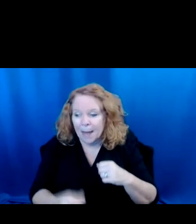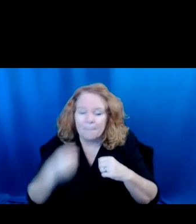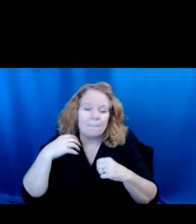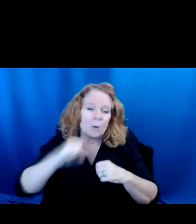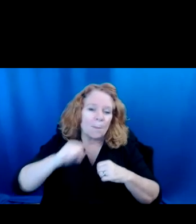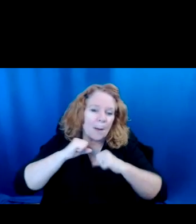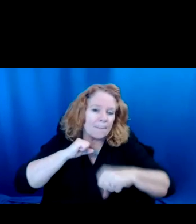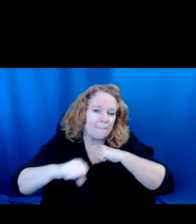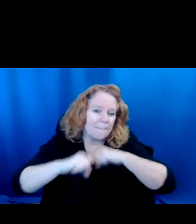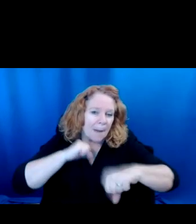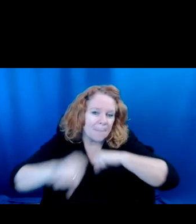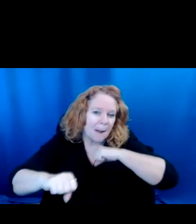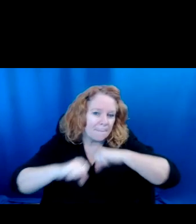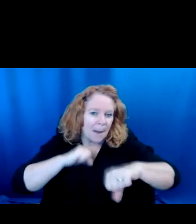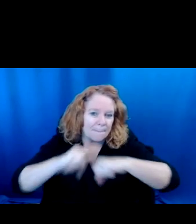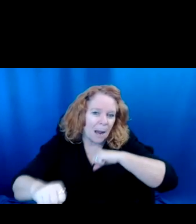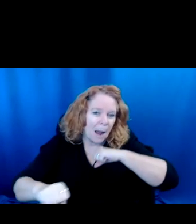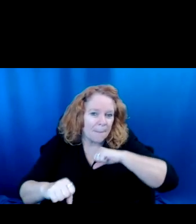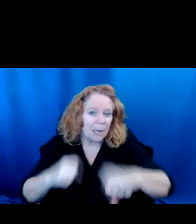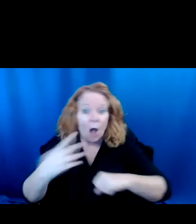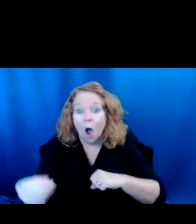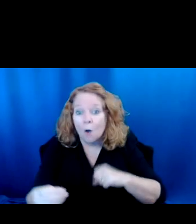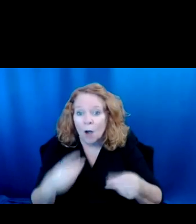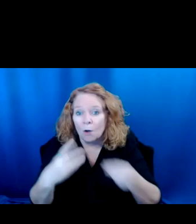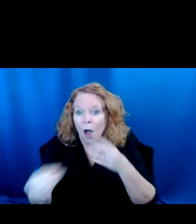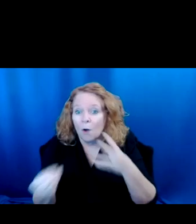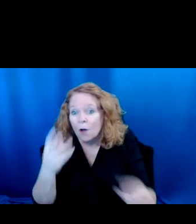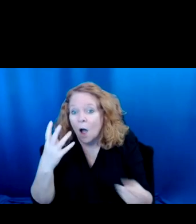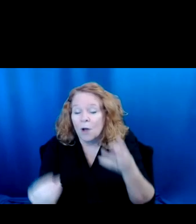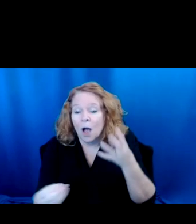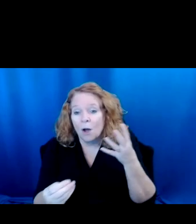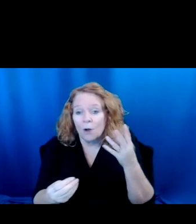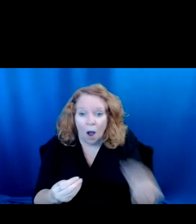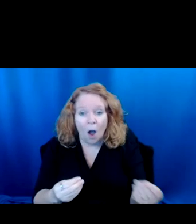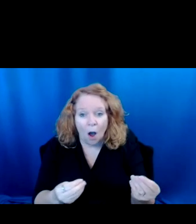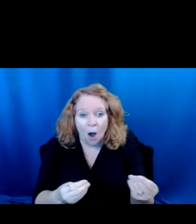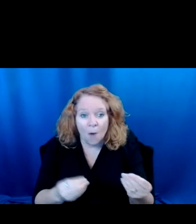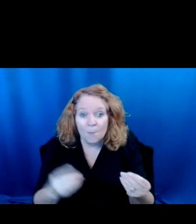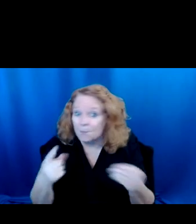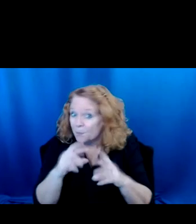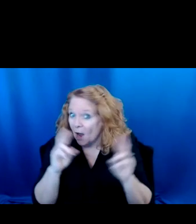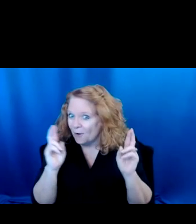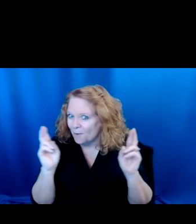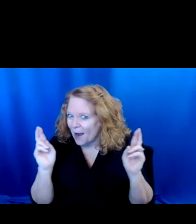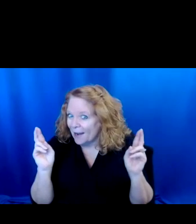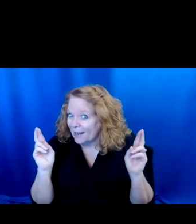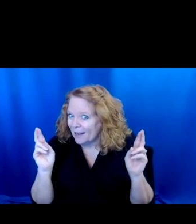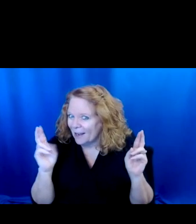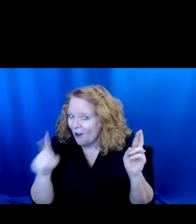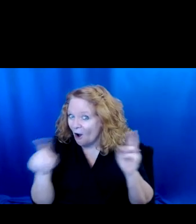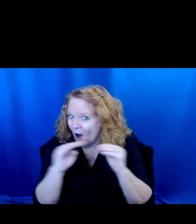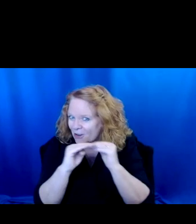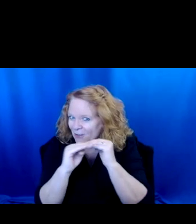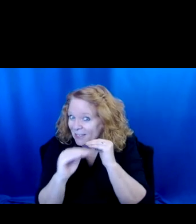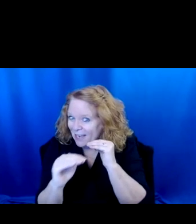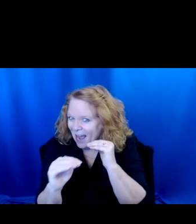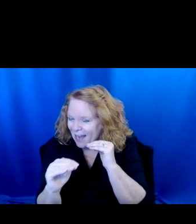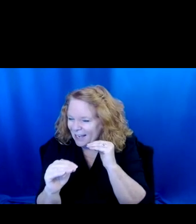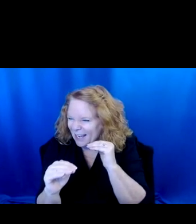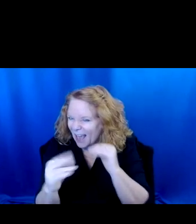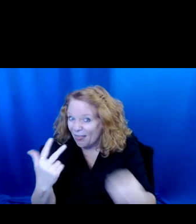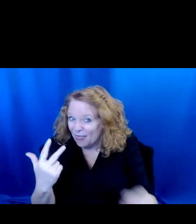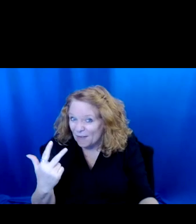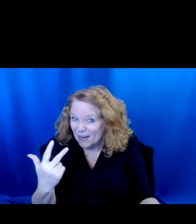and a boom, boom, boom, boom, boom, boom, boom, and a go, go, go, go, go, and she go. Are you ready? Are you steady?